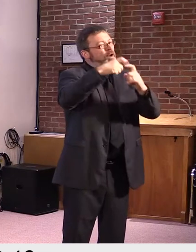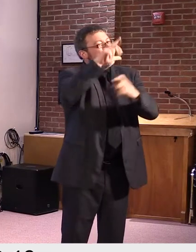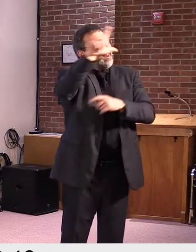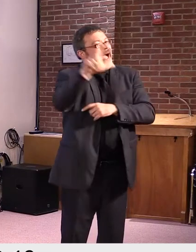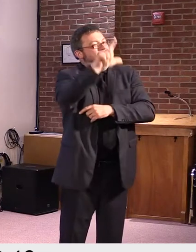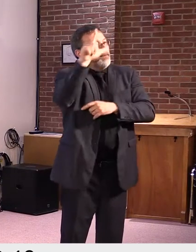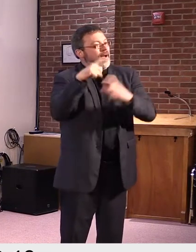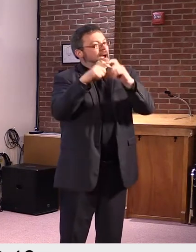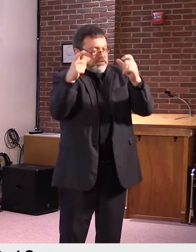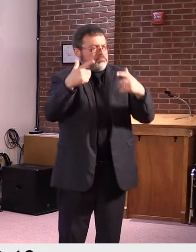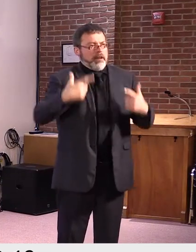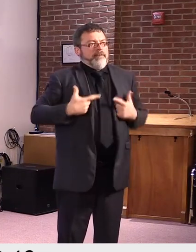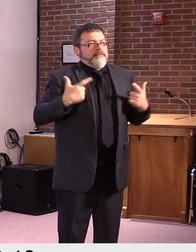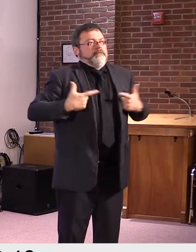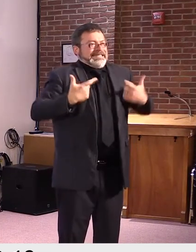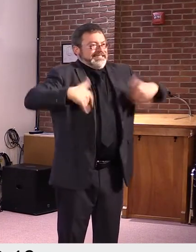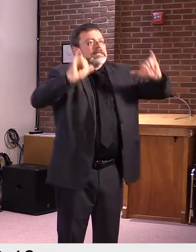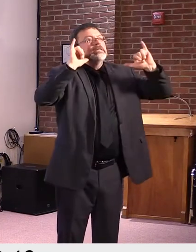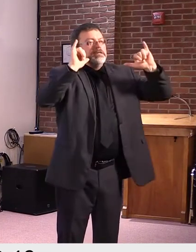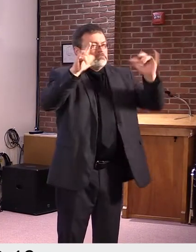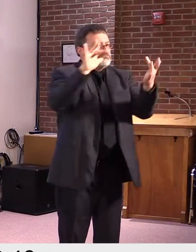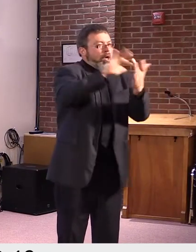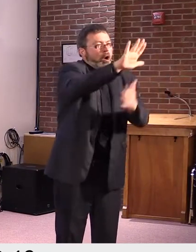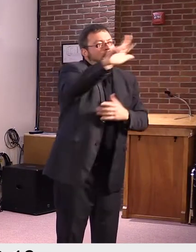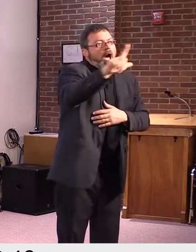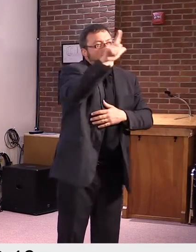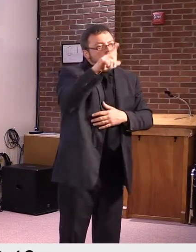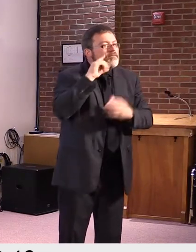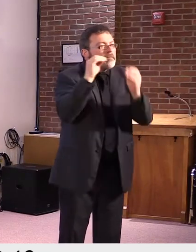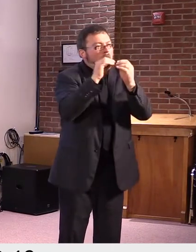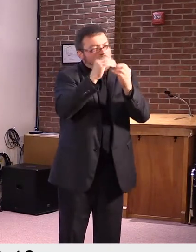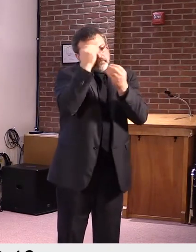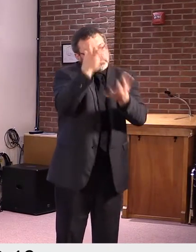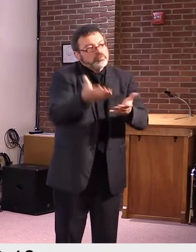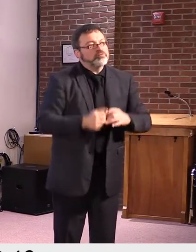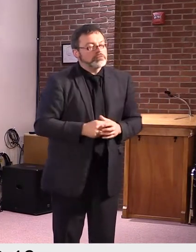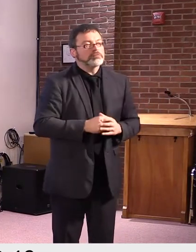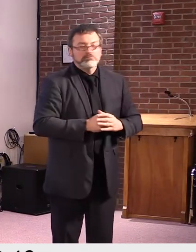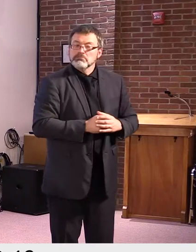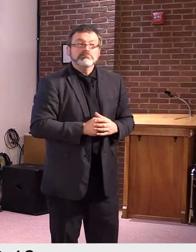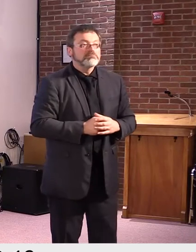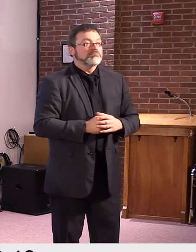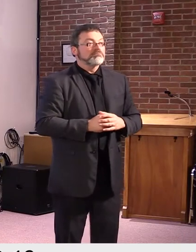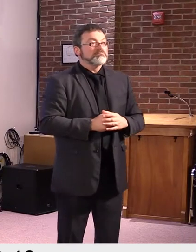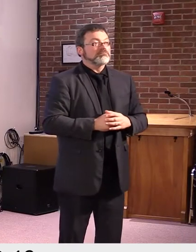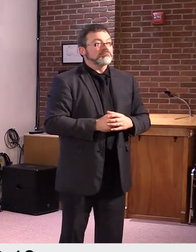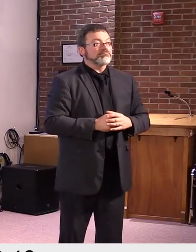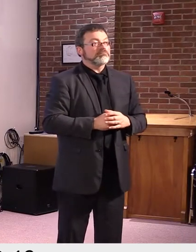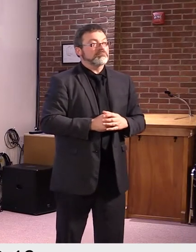ways. Travel restrictions and quarantine guidelines may reduce the number of